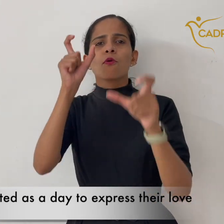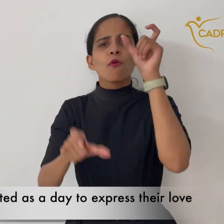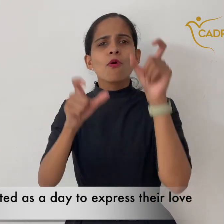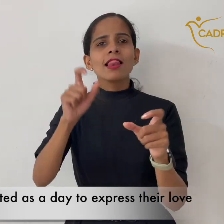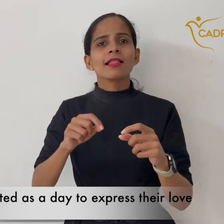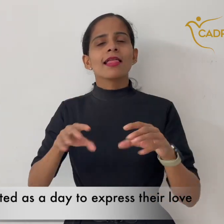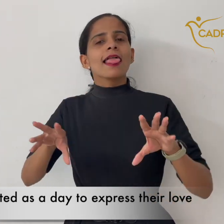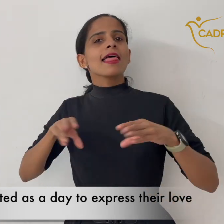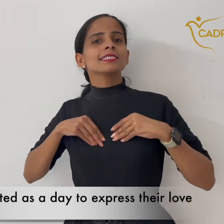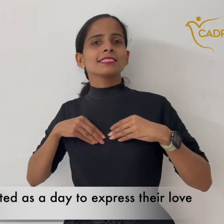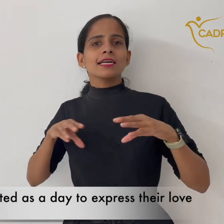love.